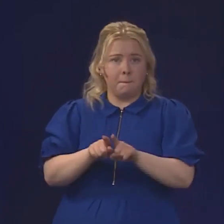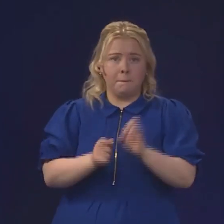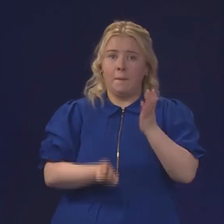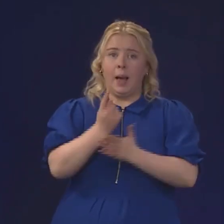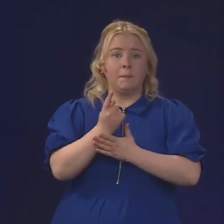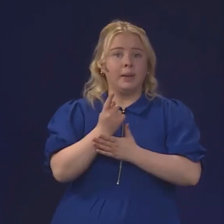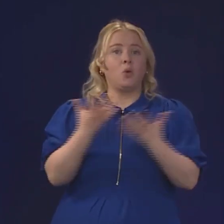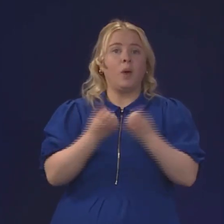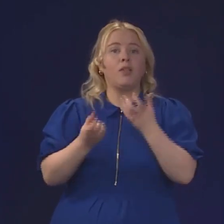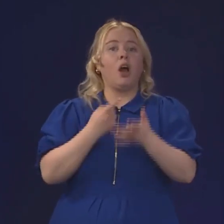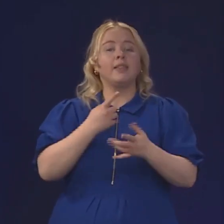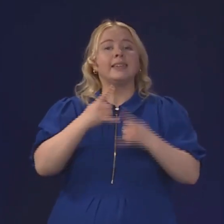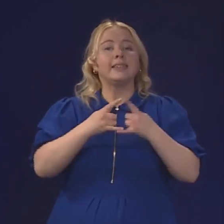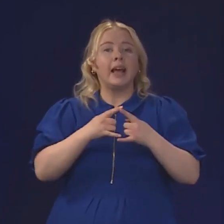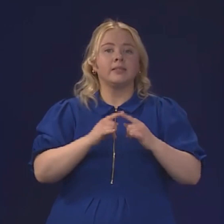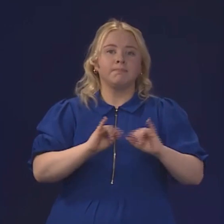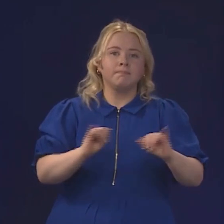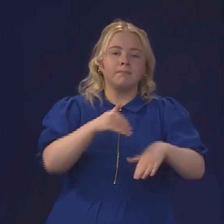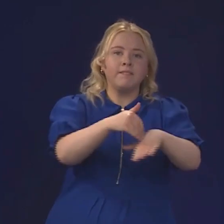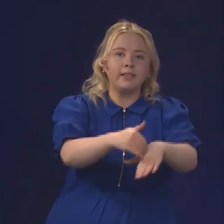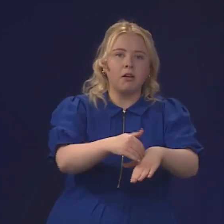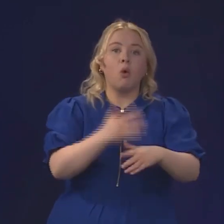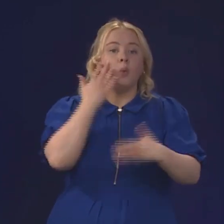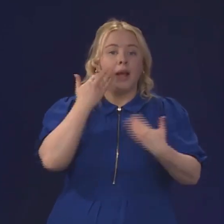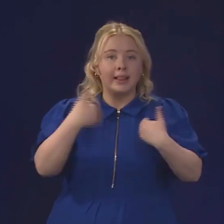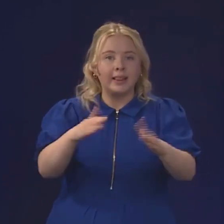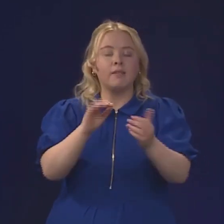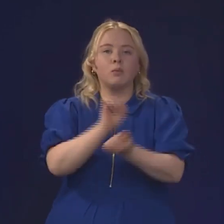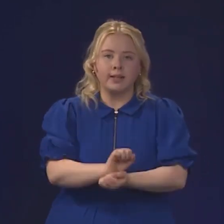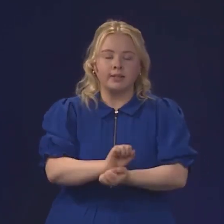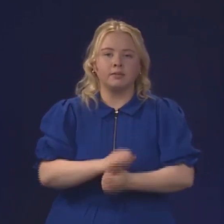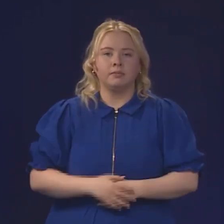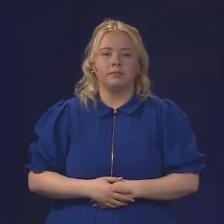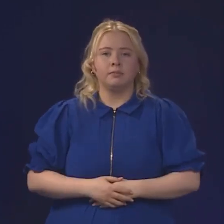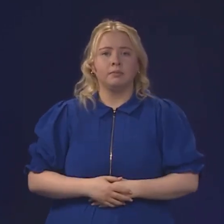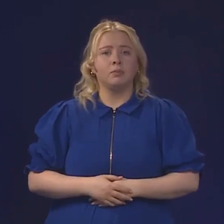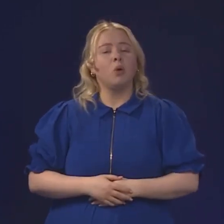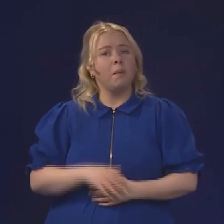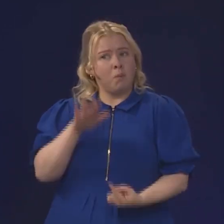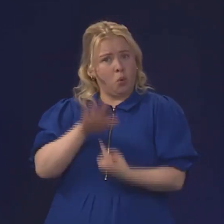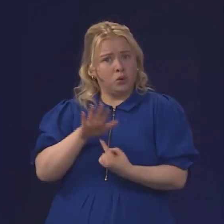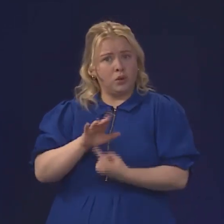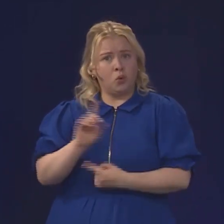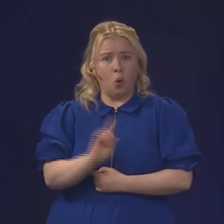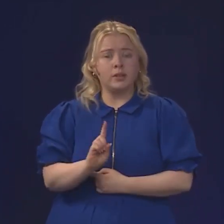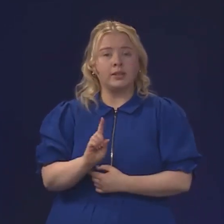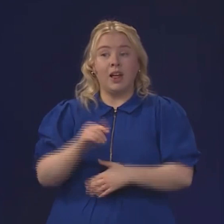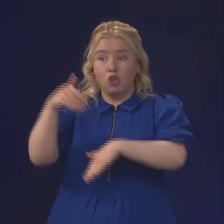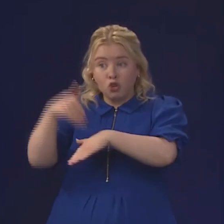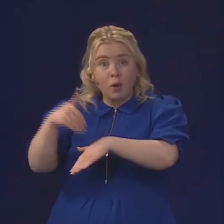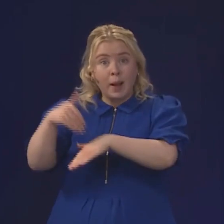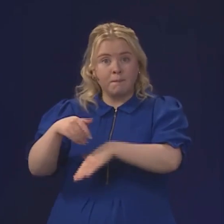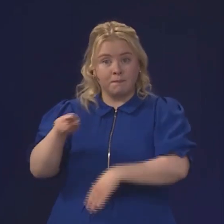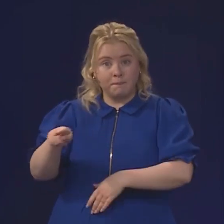monitor sex offenders when they leave prison. So the important fact in this case is the crime that was